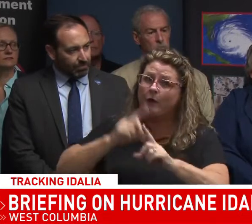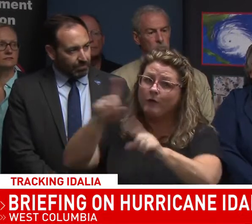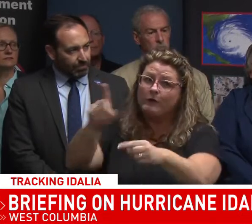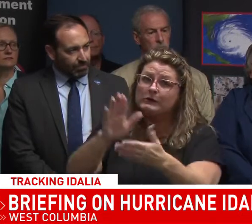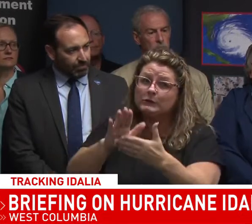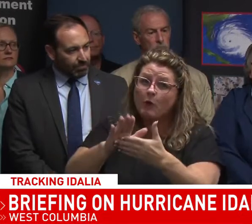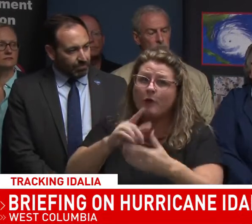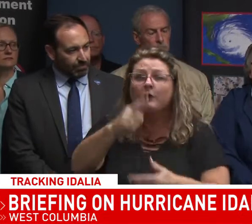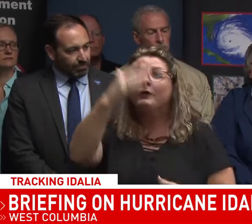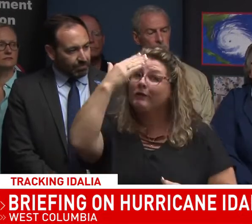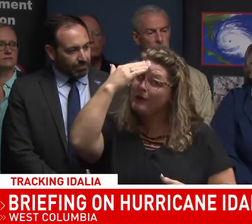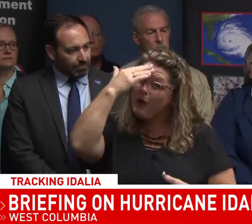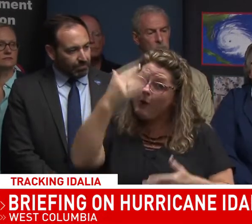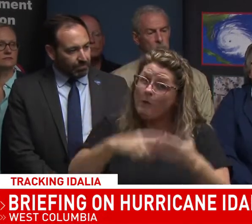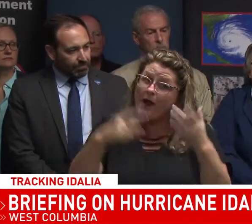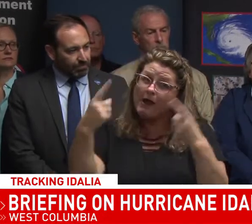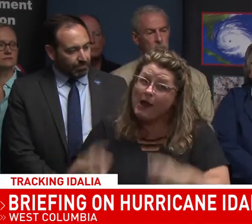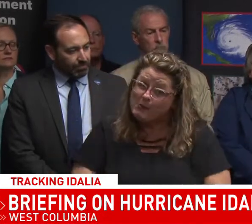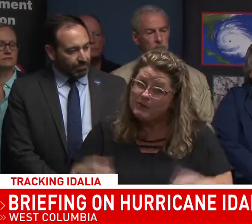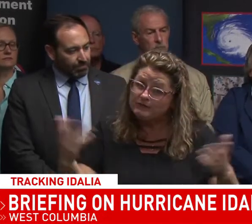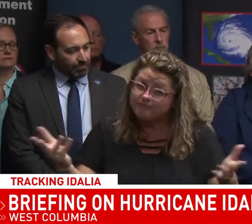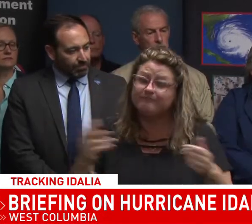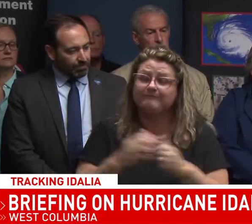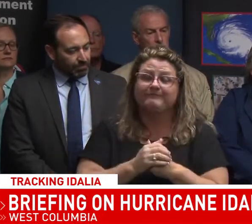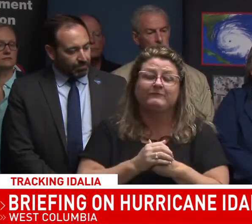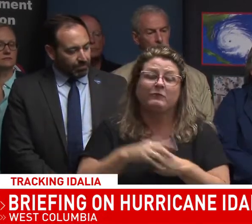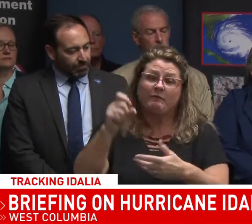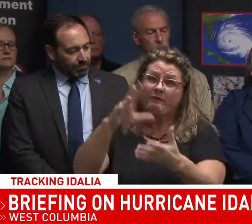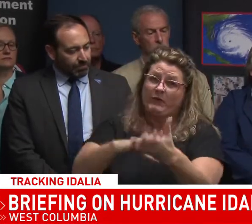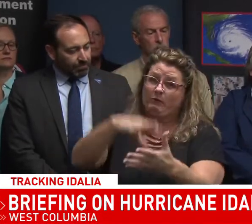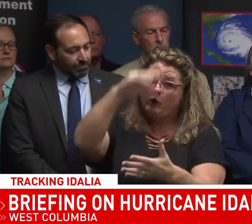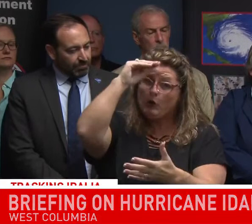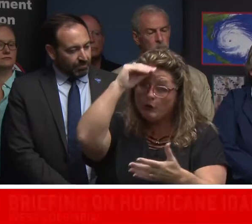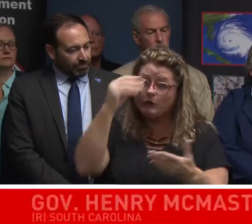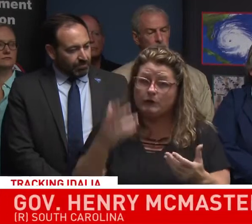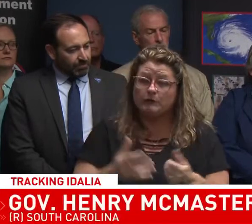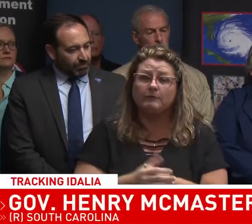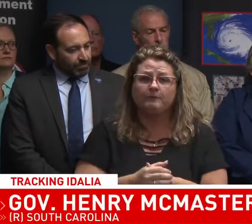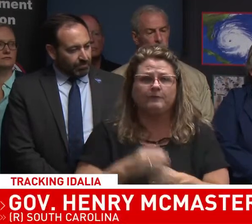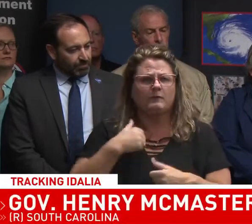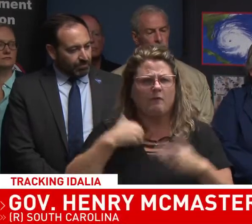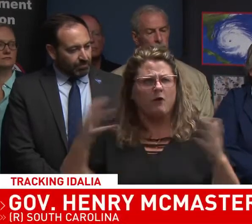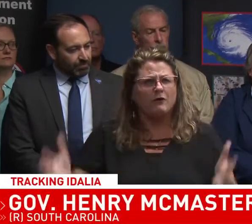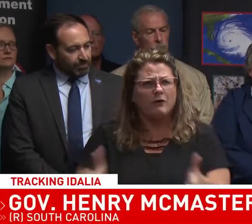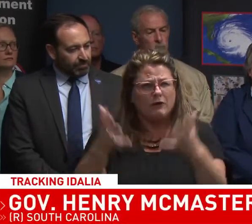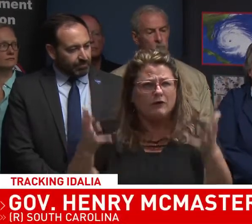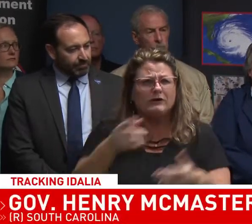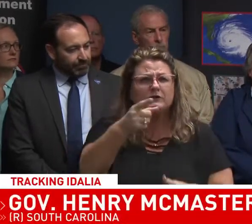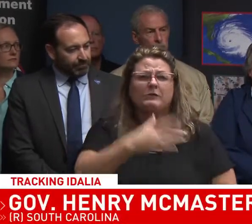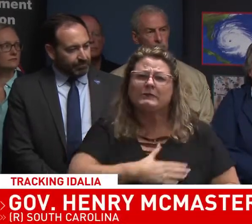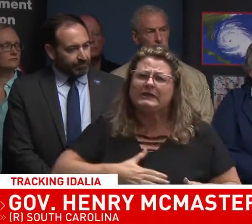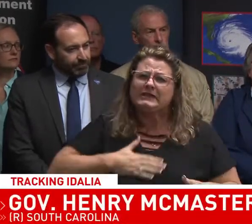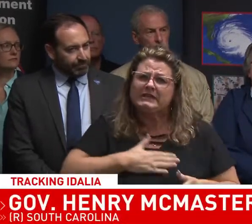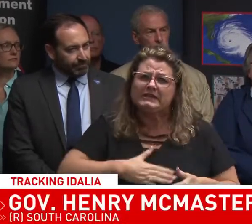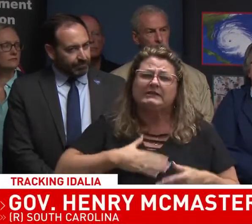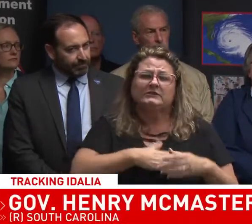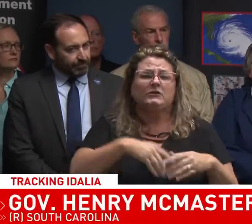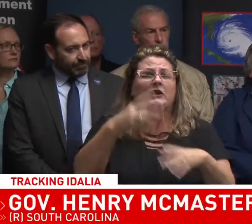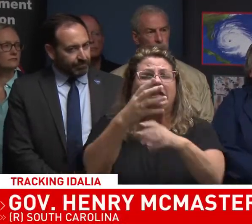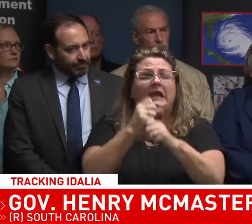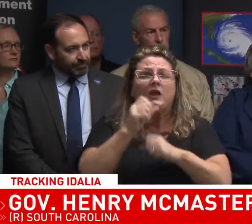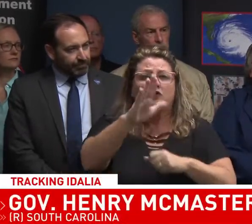then we know those are consequences for that as far as learning. I'd urge everybody, once again, get your information from